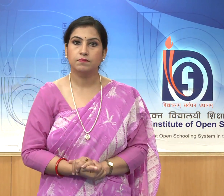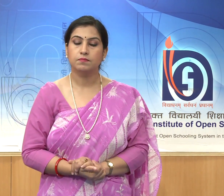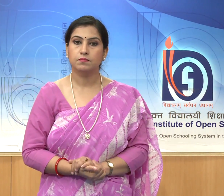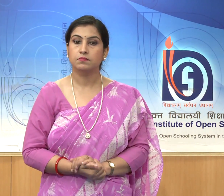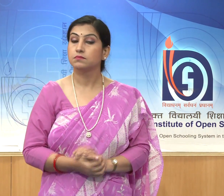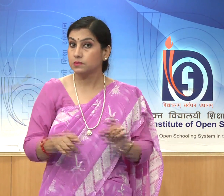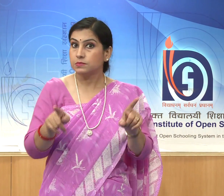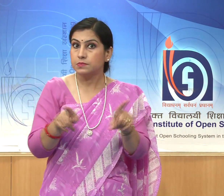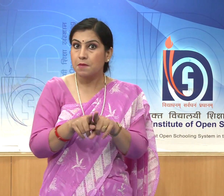On the other hand,